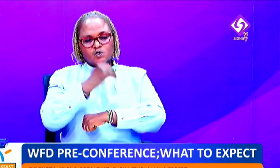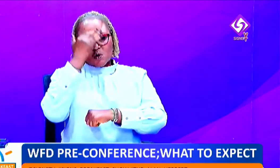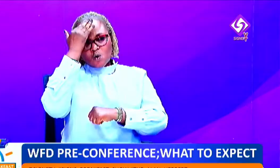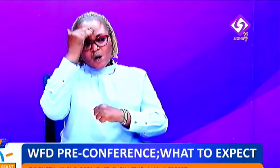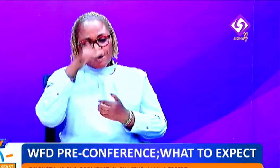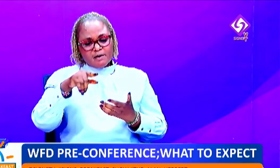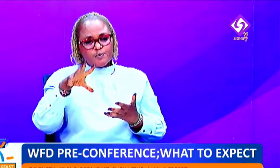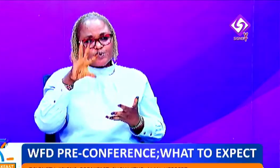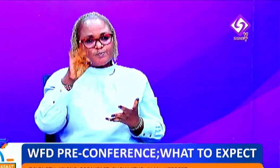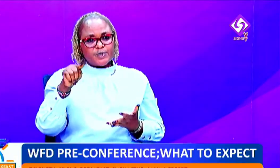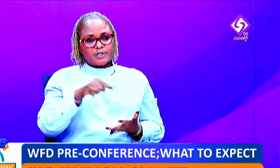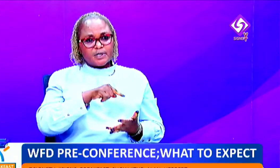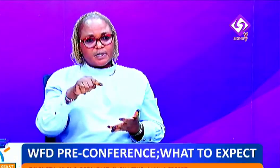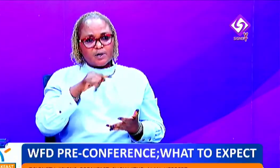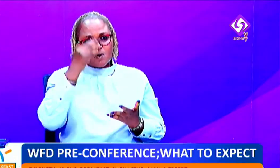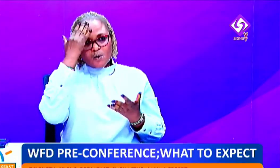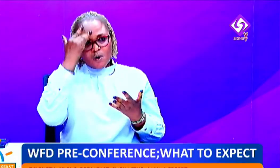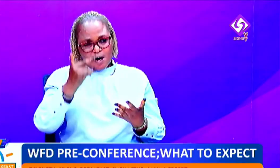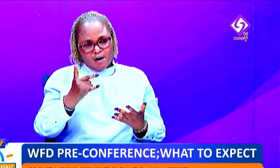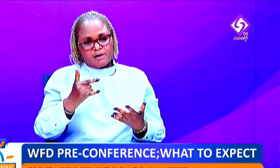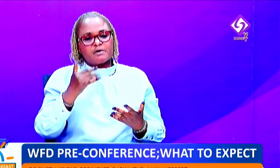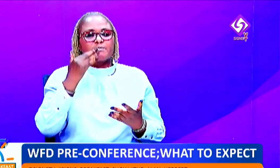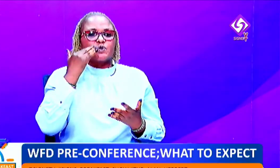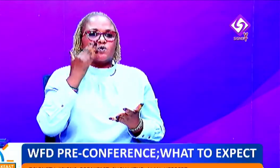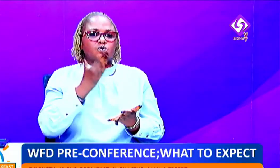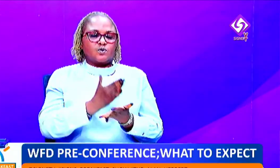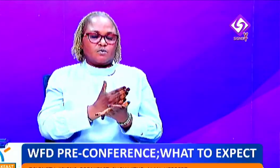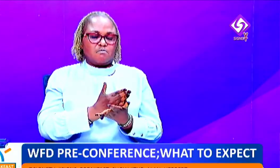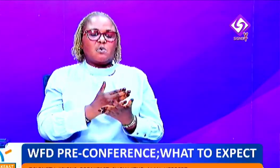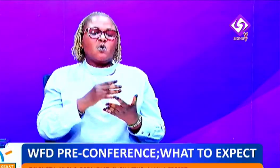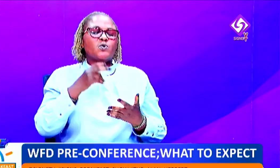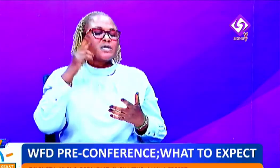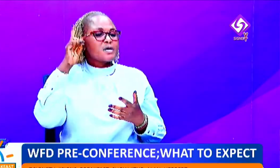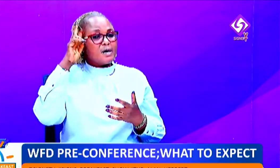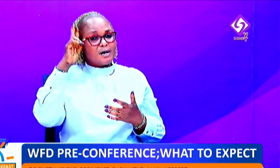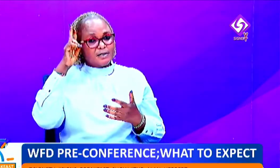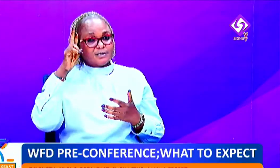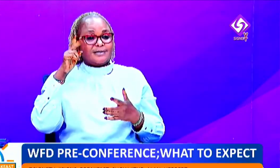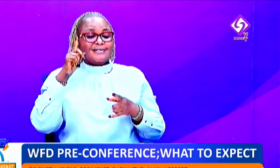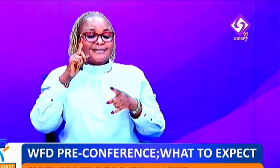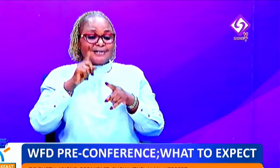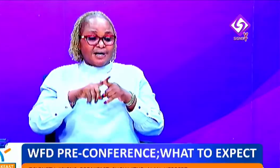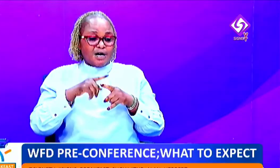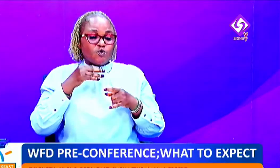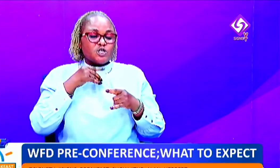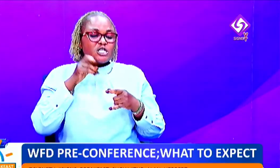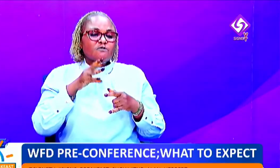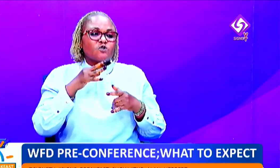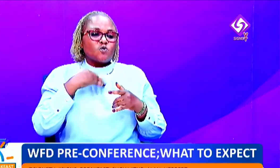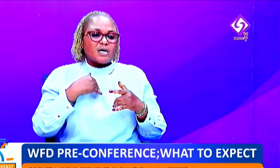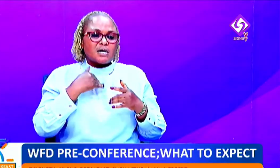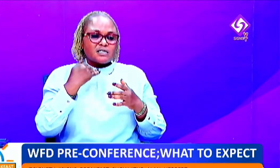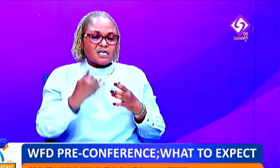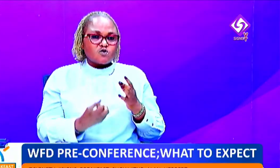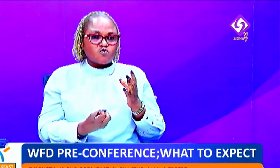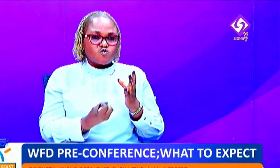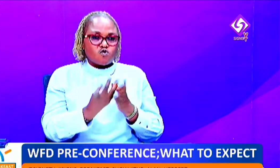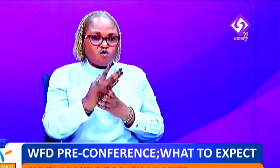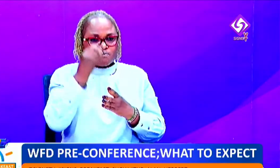to 25. And why do we decide to focus on this age group? Because we realize that if you want your